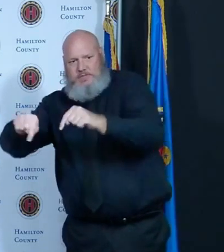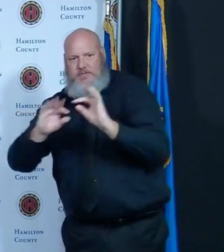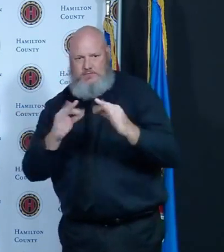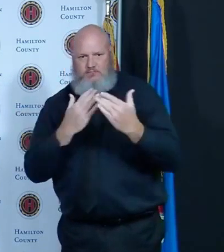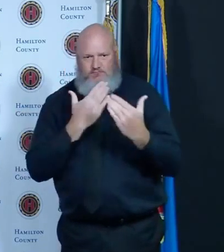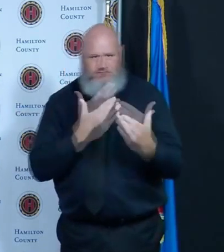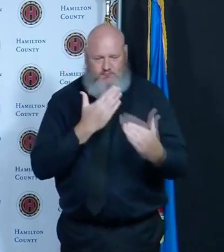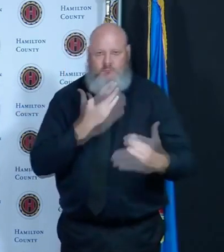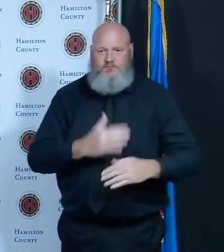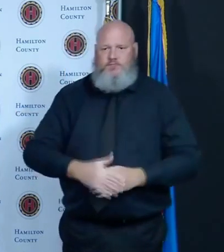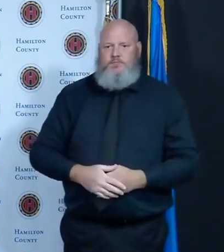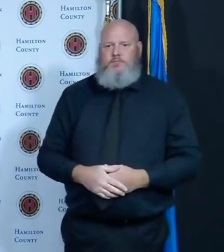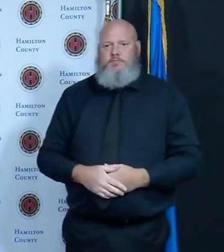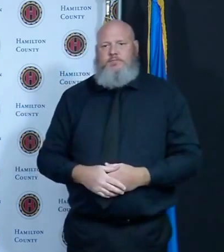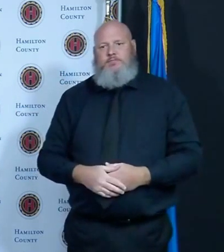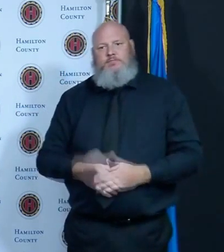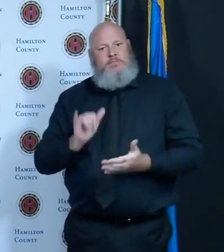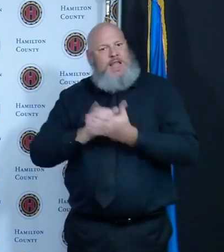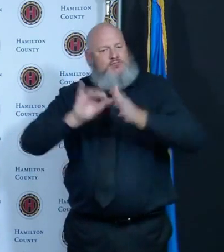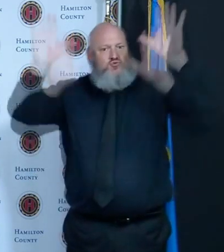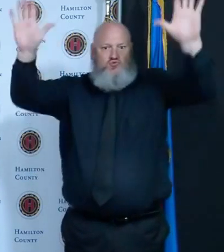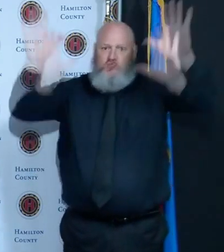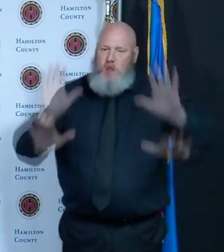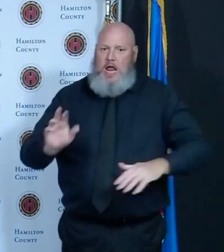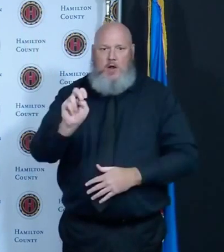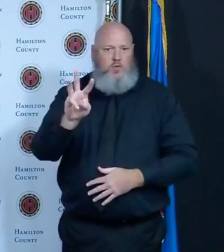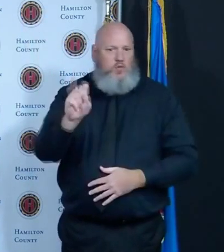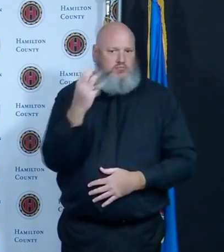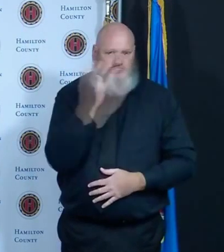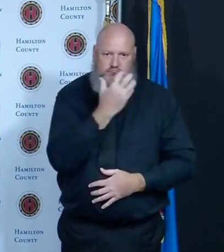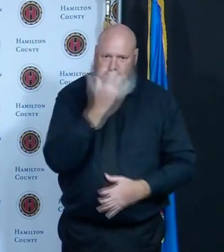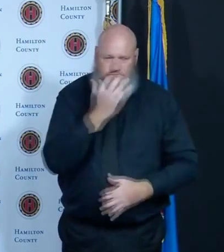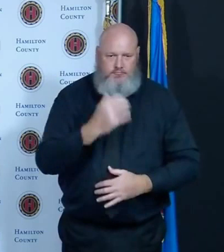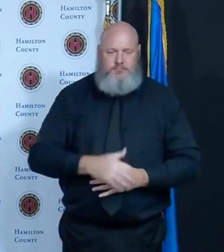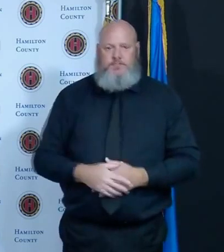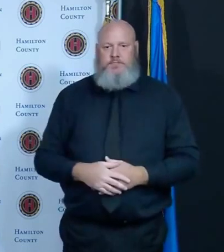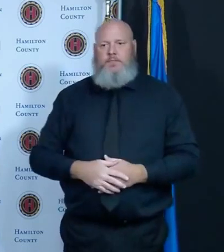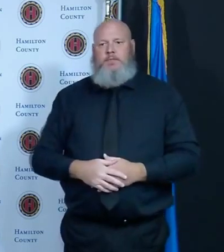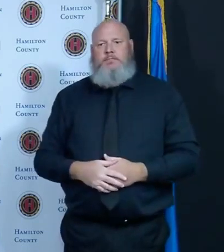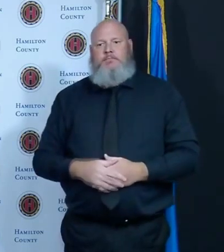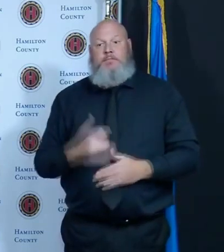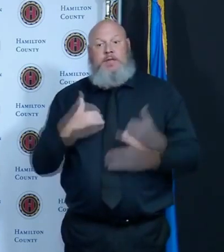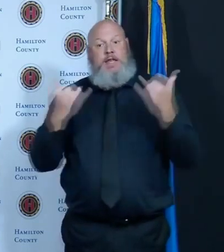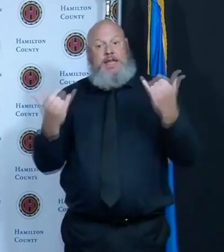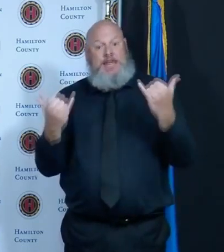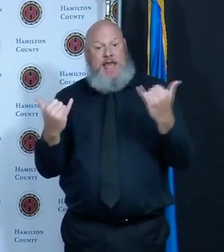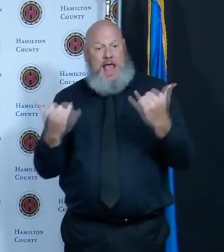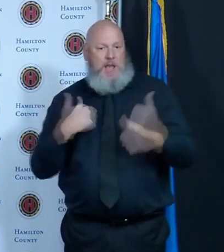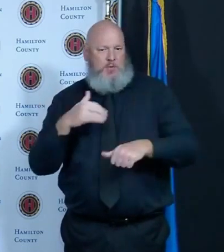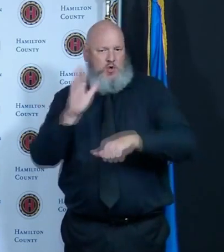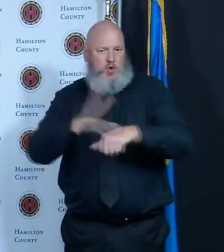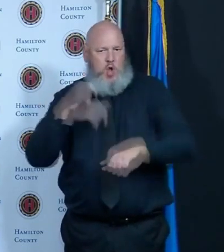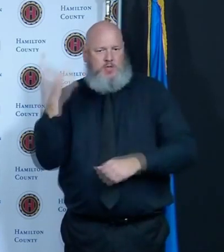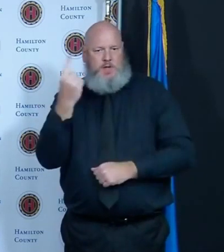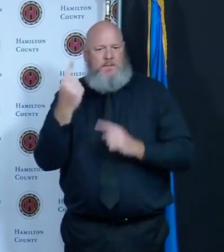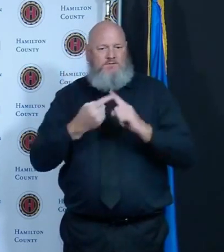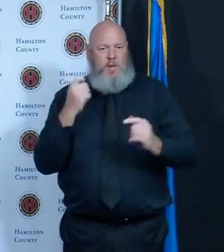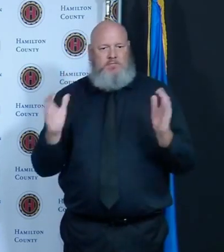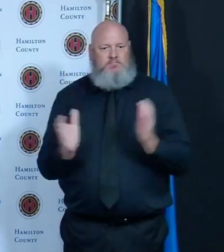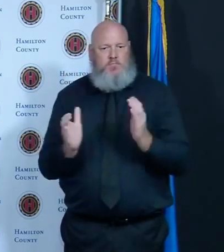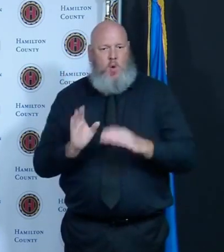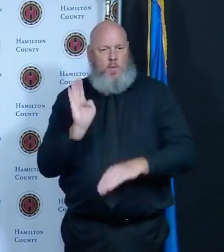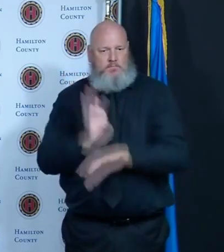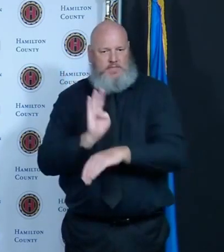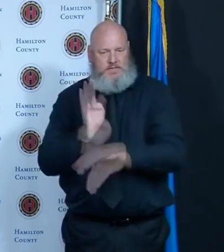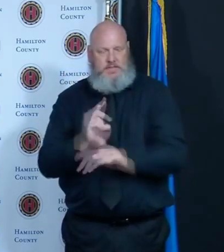are going to talk about small businesses today and assistance for small businesses, but before we get to that, I have a few other items.